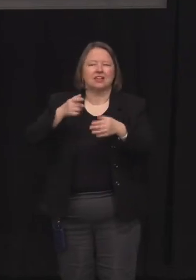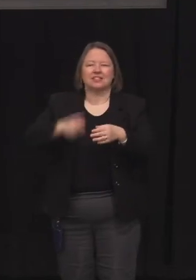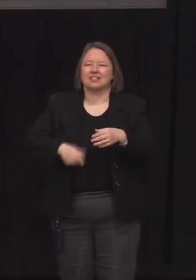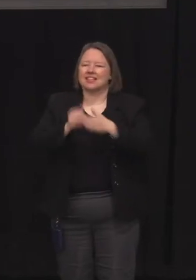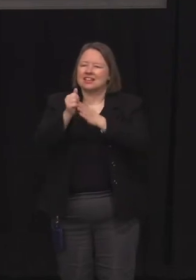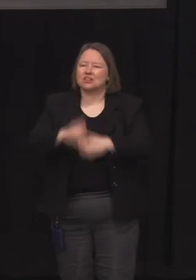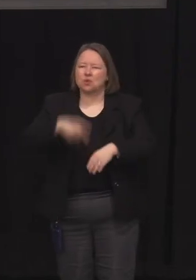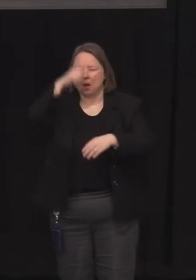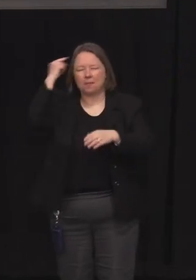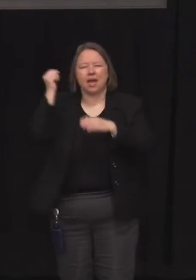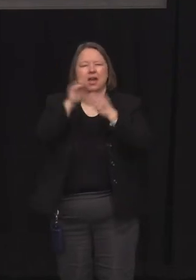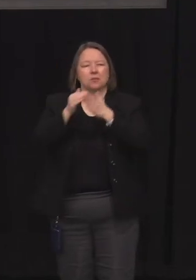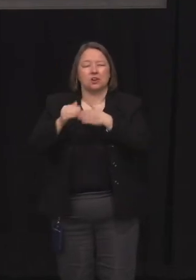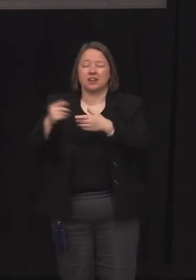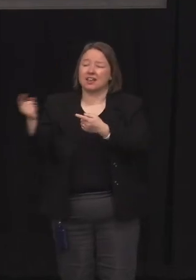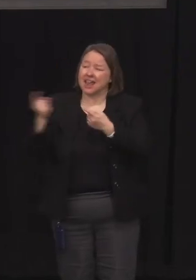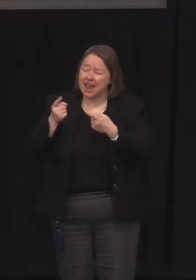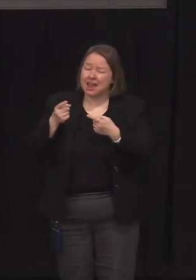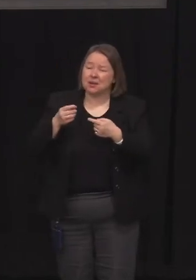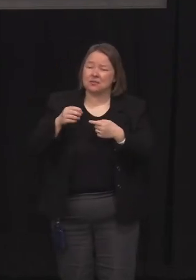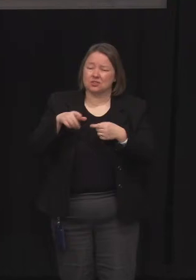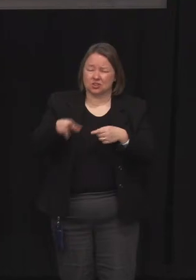black community came to King for help.